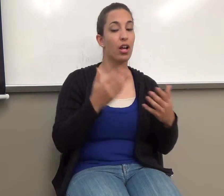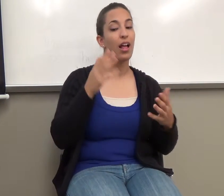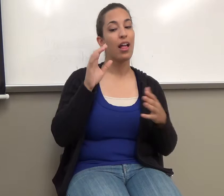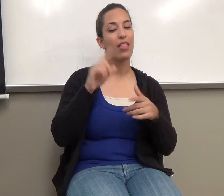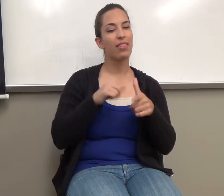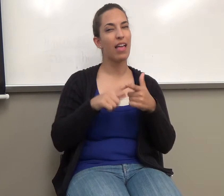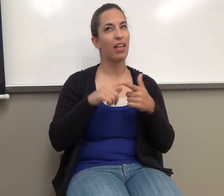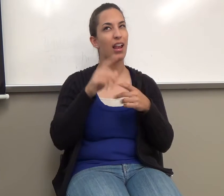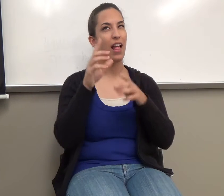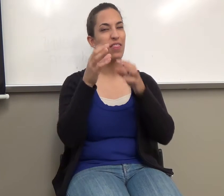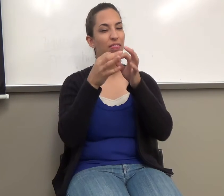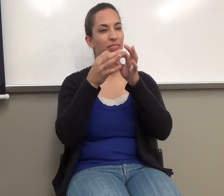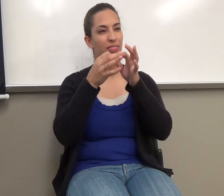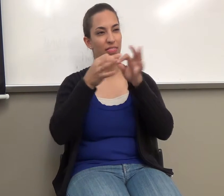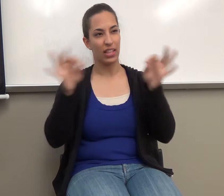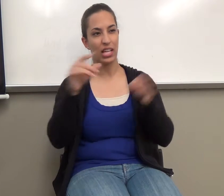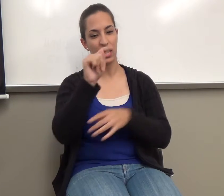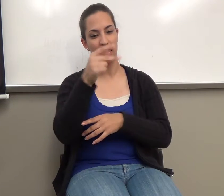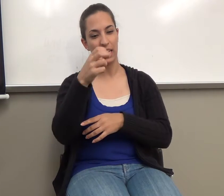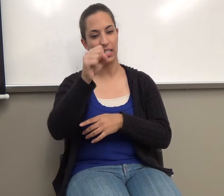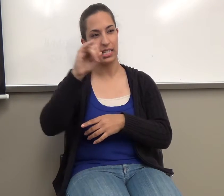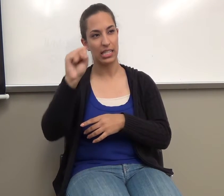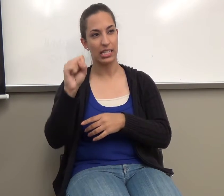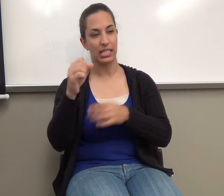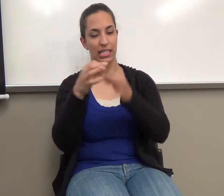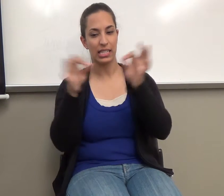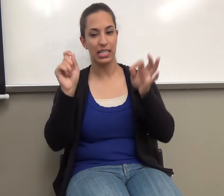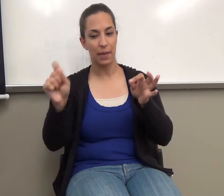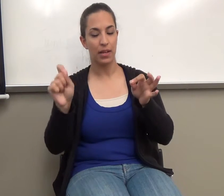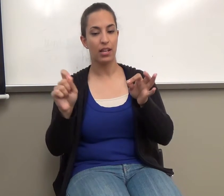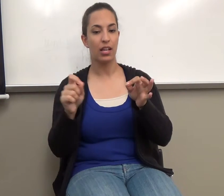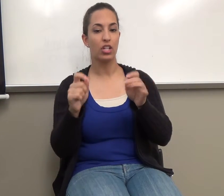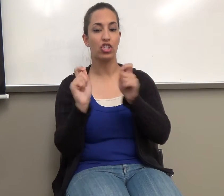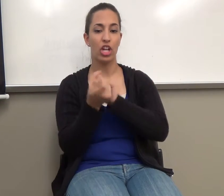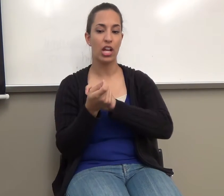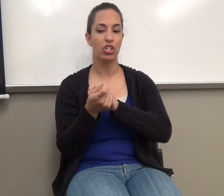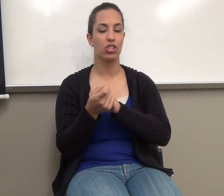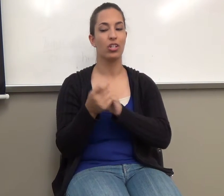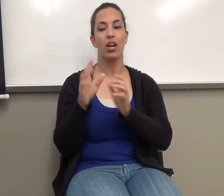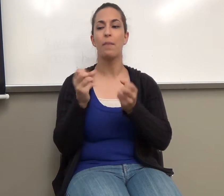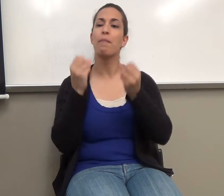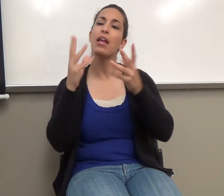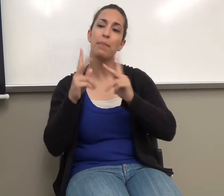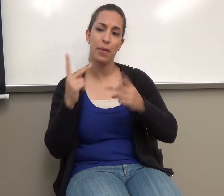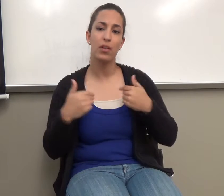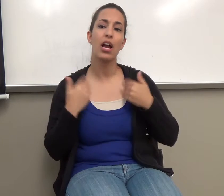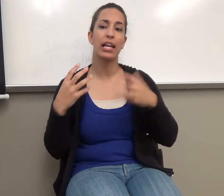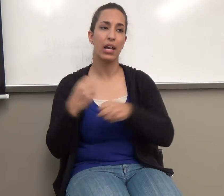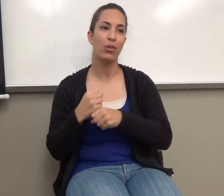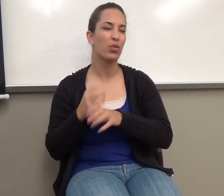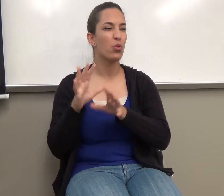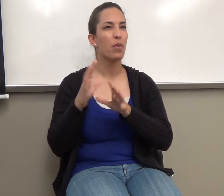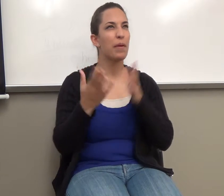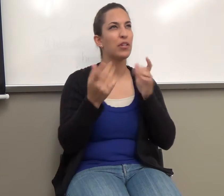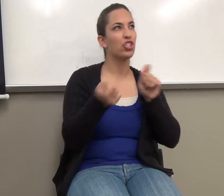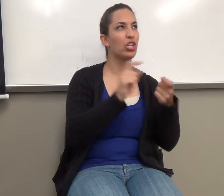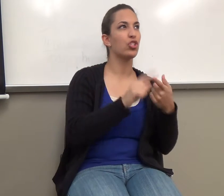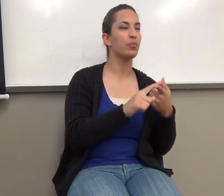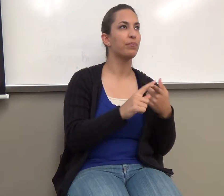to, and the experience is of getting a tattoo is a good one. Does that make sense?